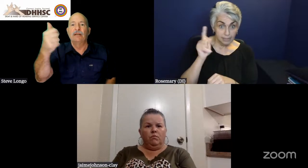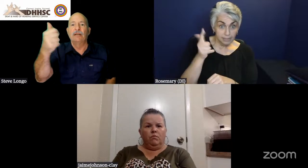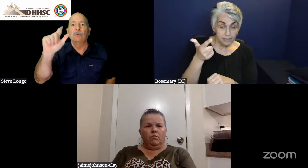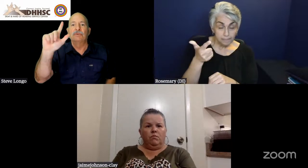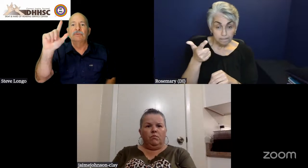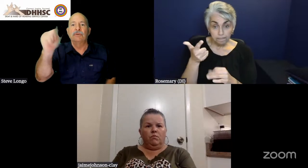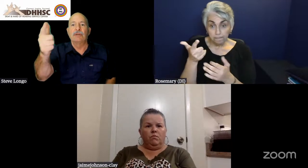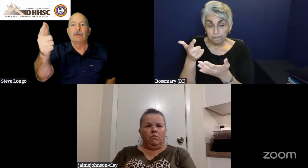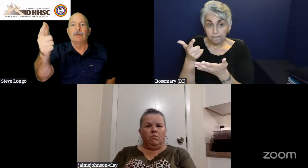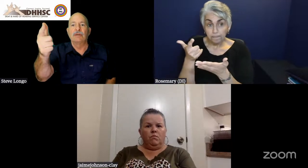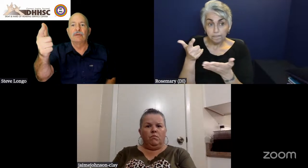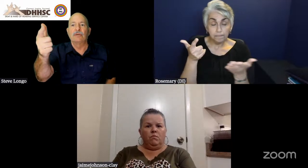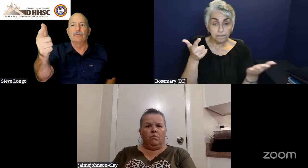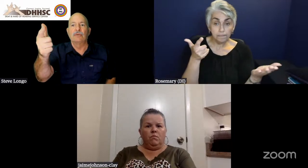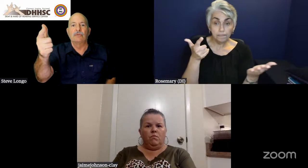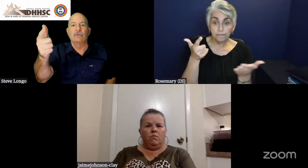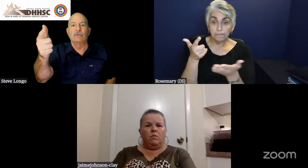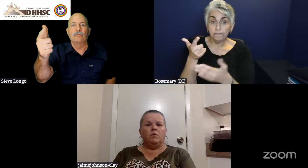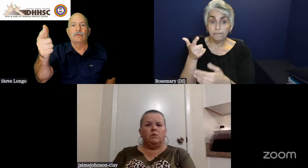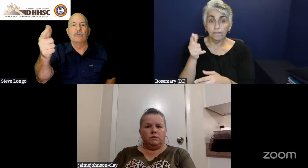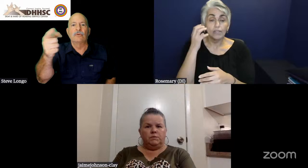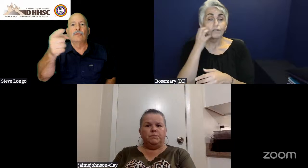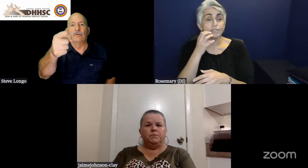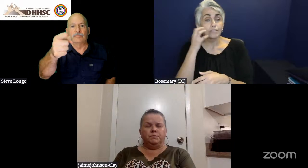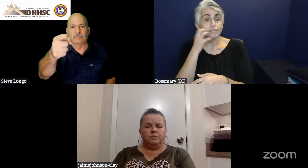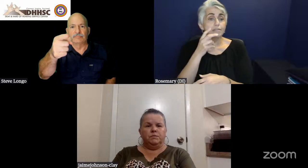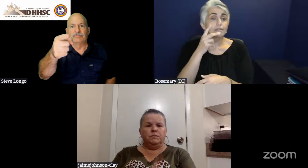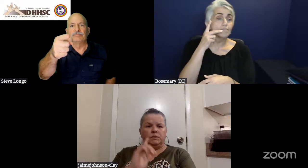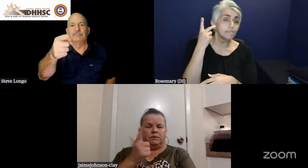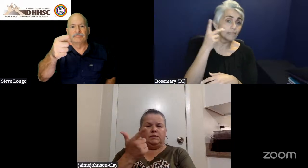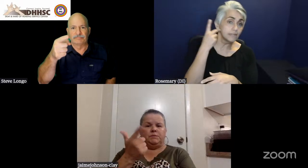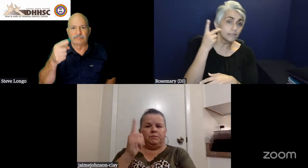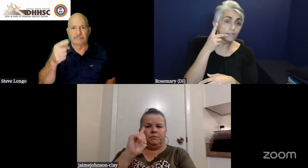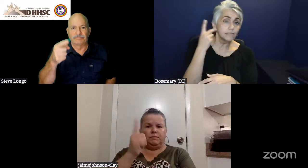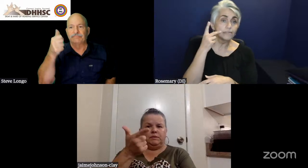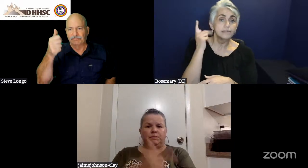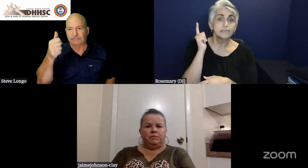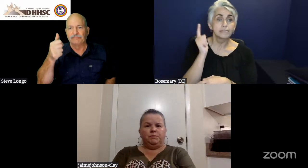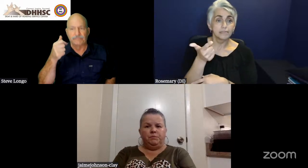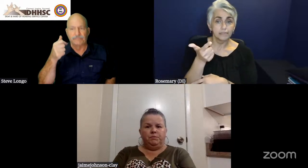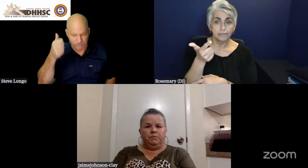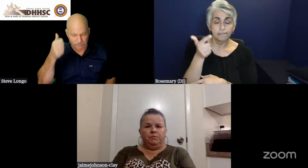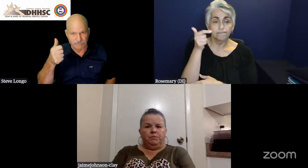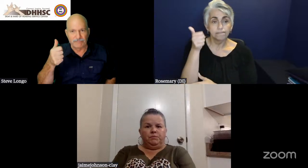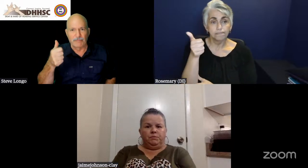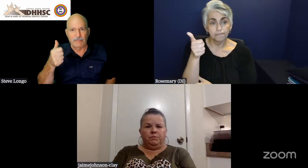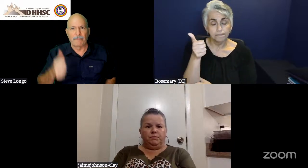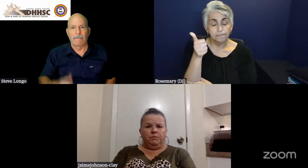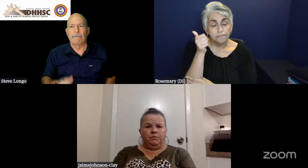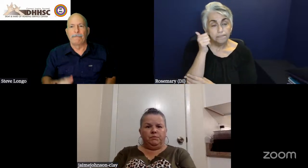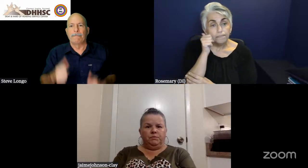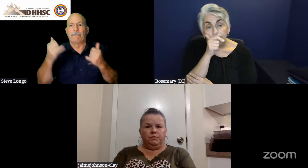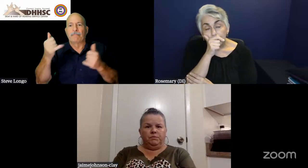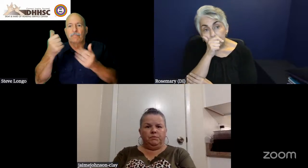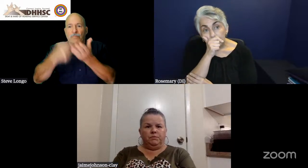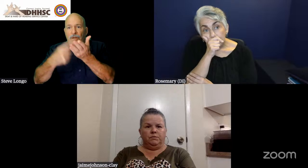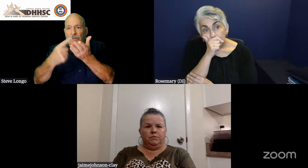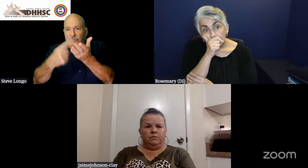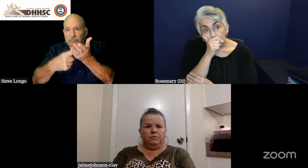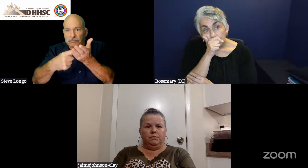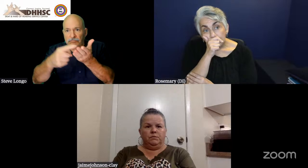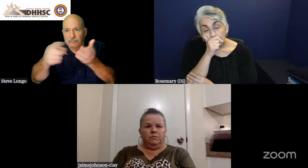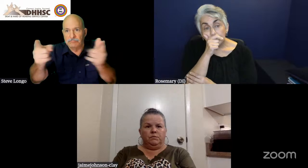Okay? Any second for that motion? Christian, Patty, they both seconded.